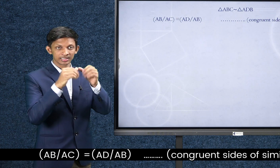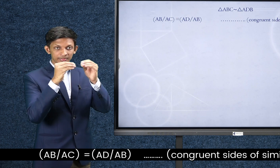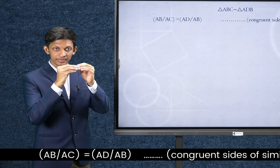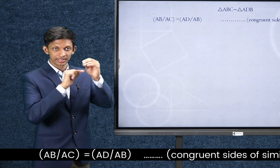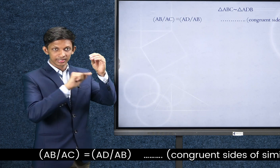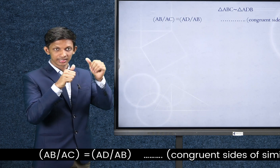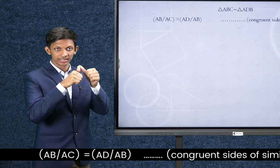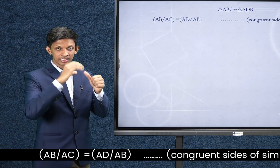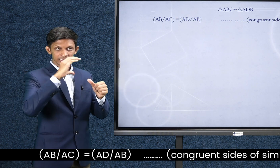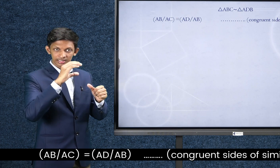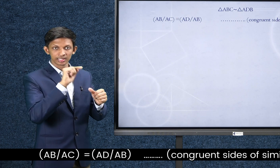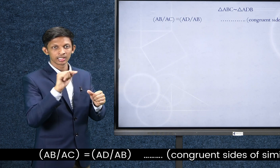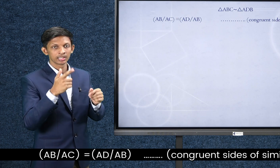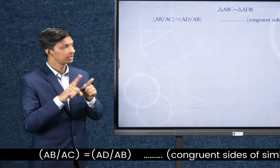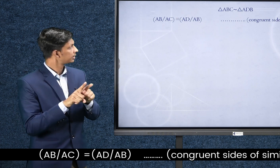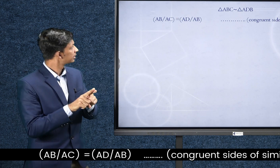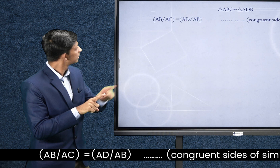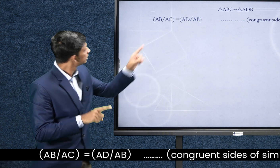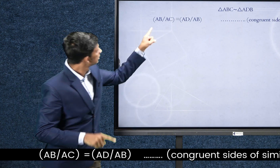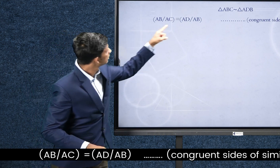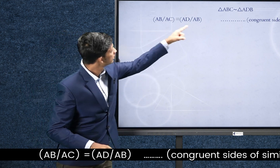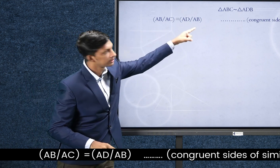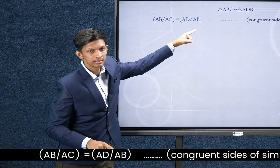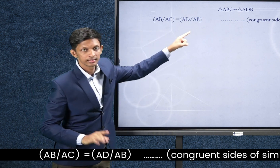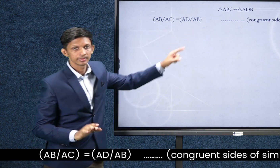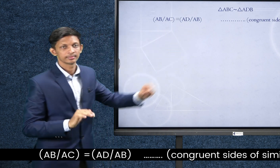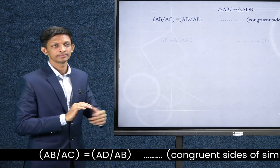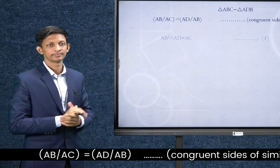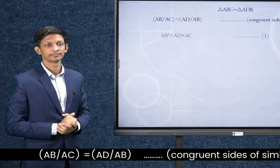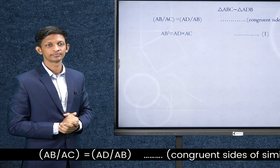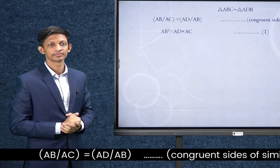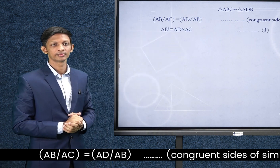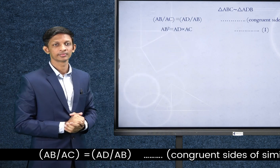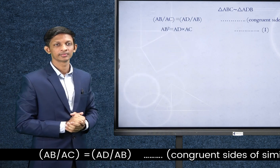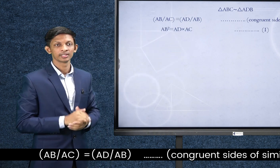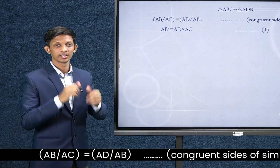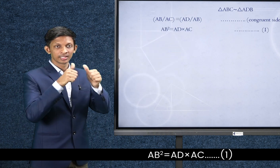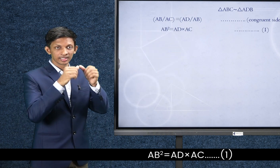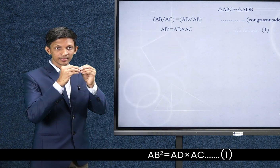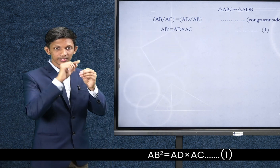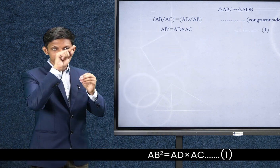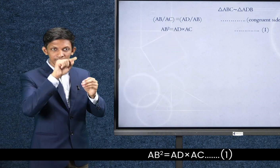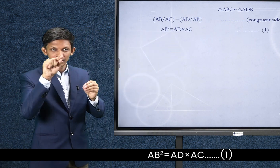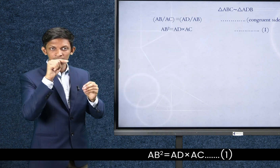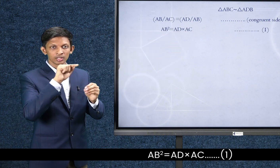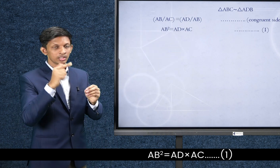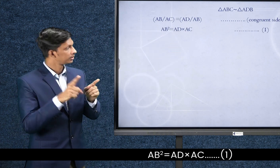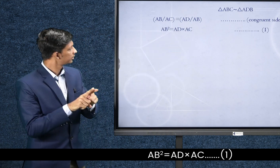AB by AC is equal to AD by AB, congruent sides of similar triangles. AB square is equal to